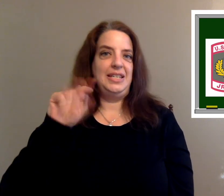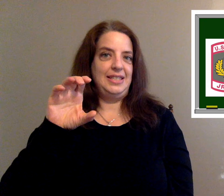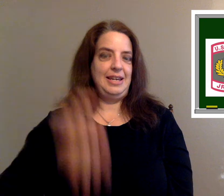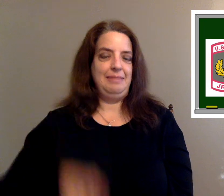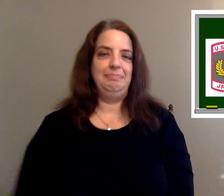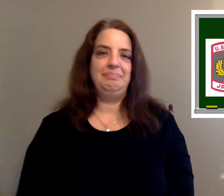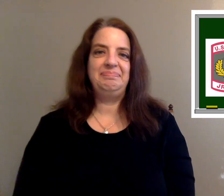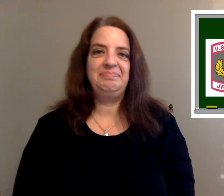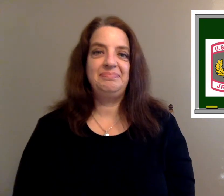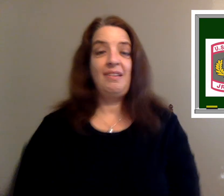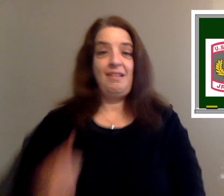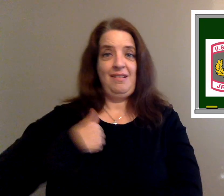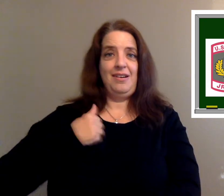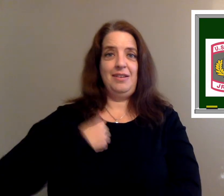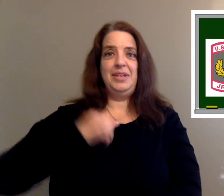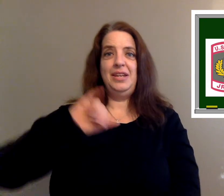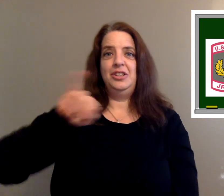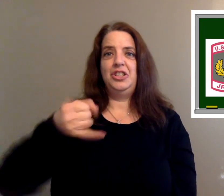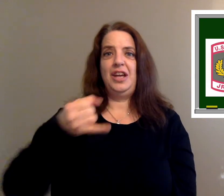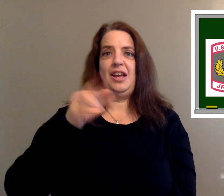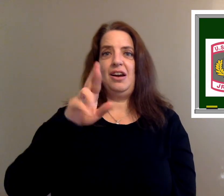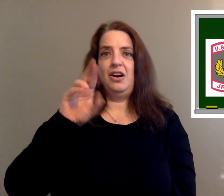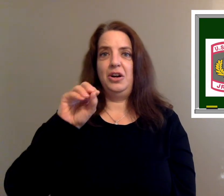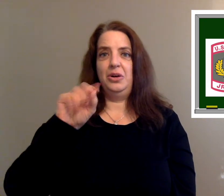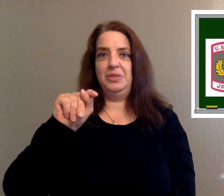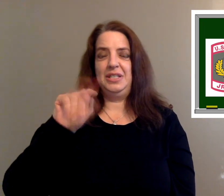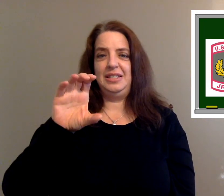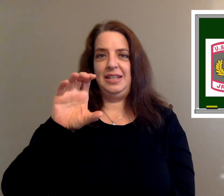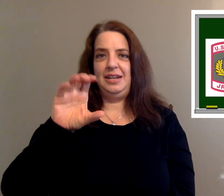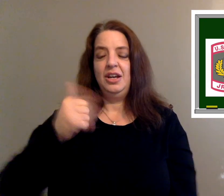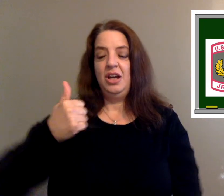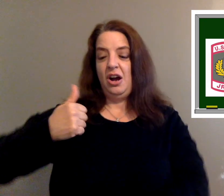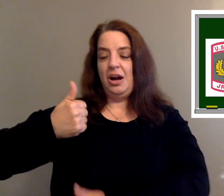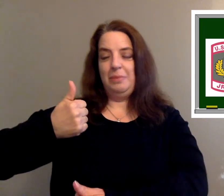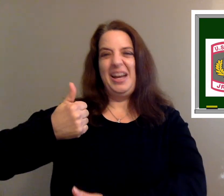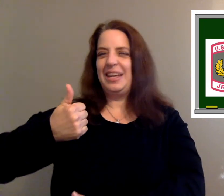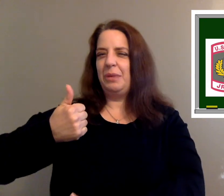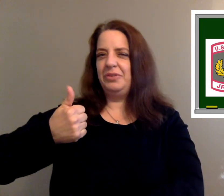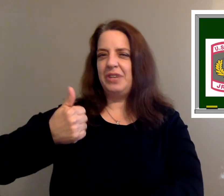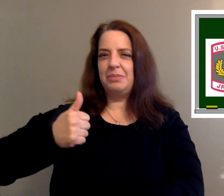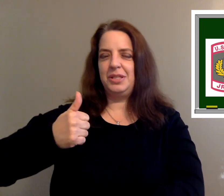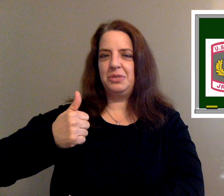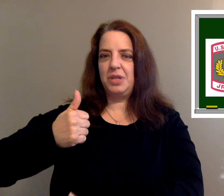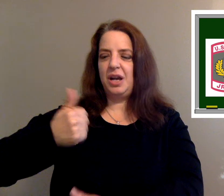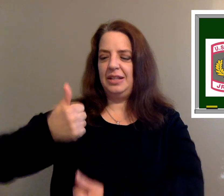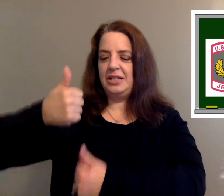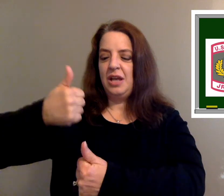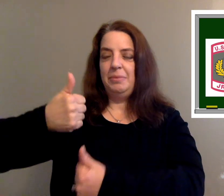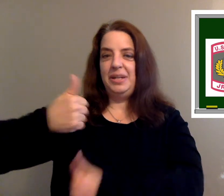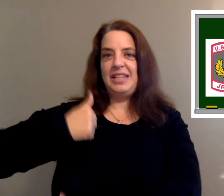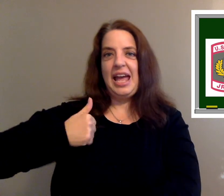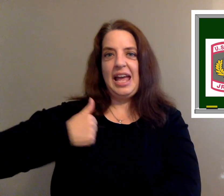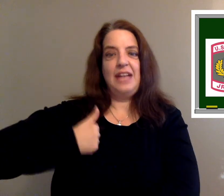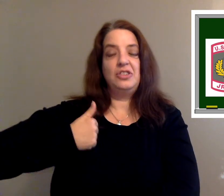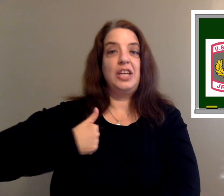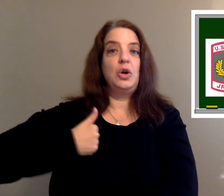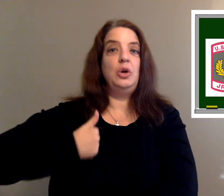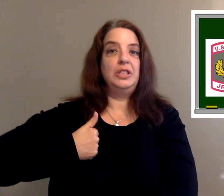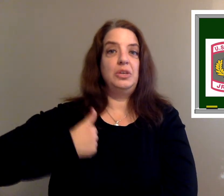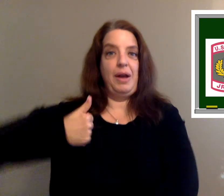Jrotc. Army, Jrotc. Army, again, we've talked about this with the holidays, but it's A, hands like you're holding a rifle